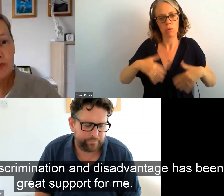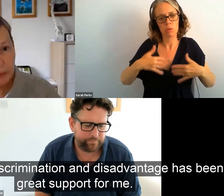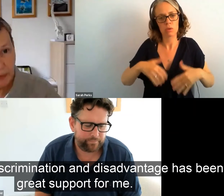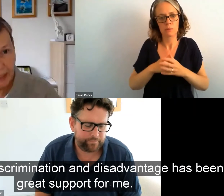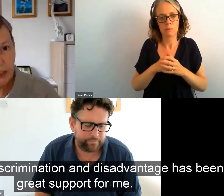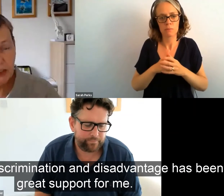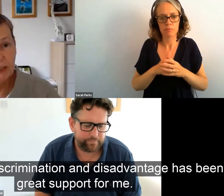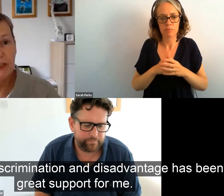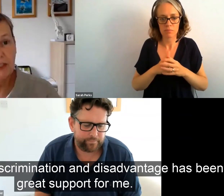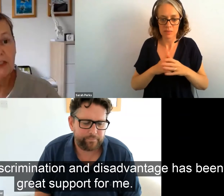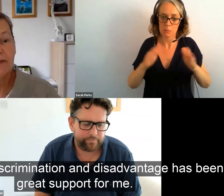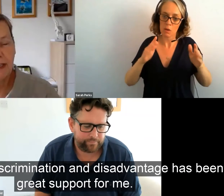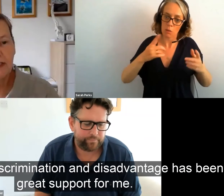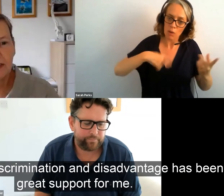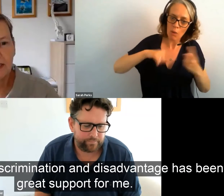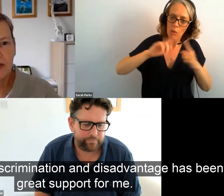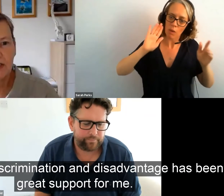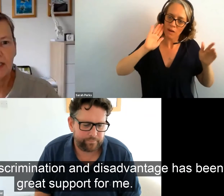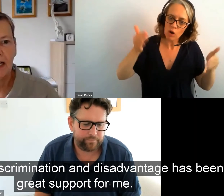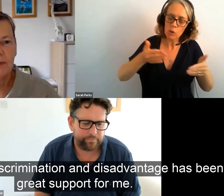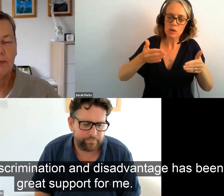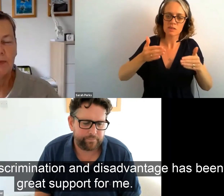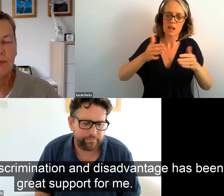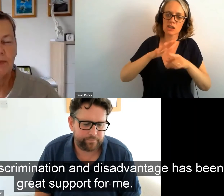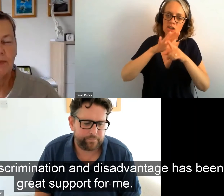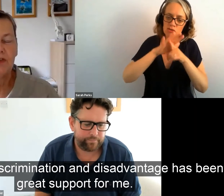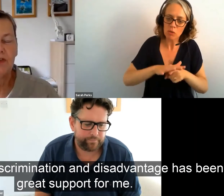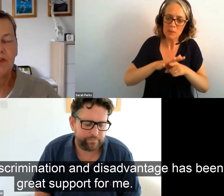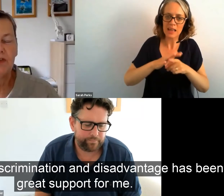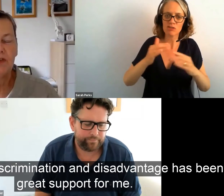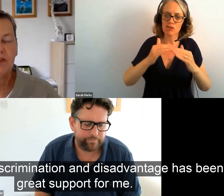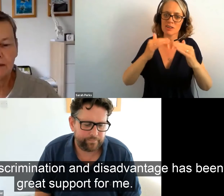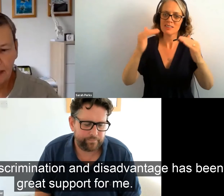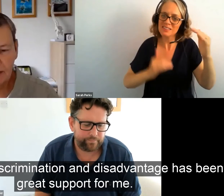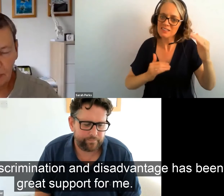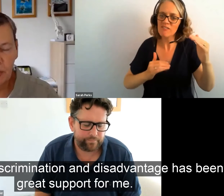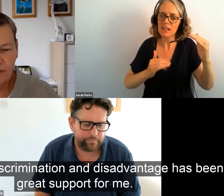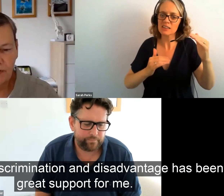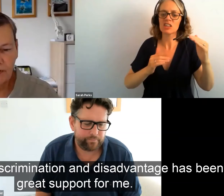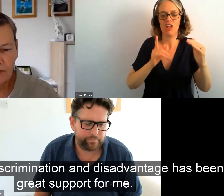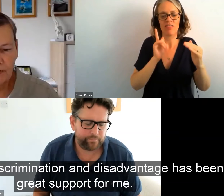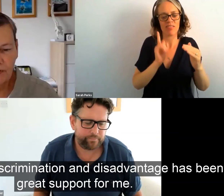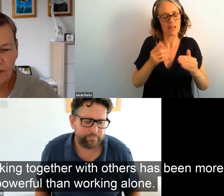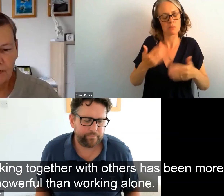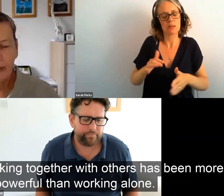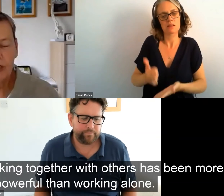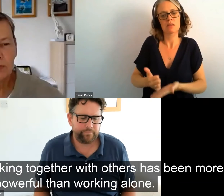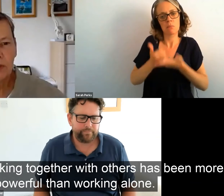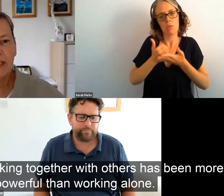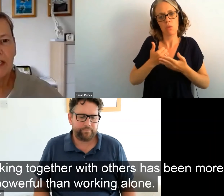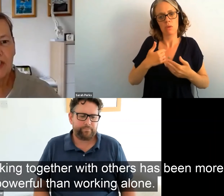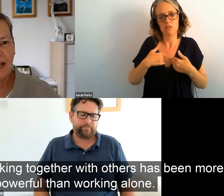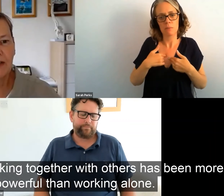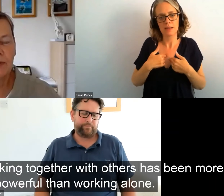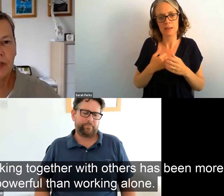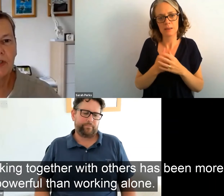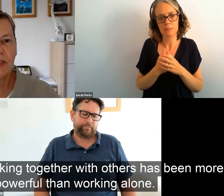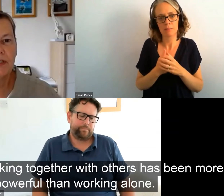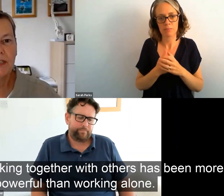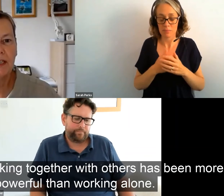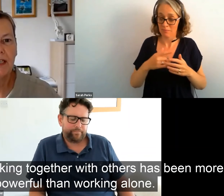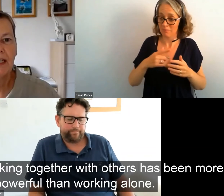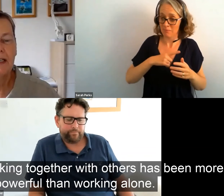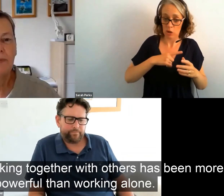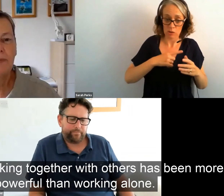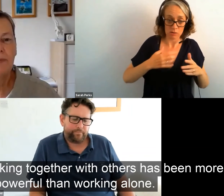Focusing on discrimination and disadvantage has been a great support for me because working together